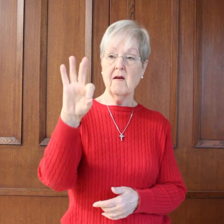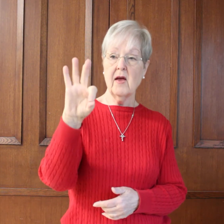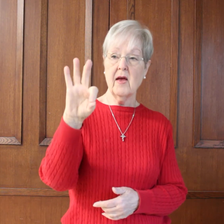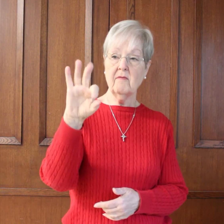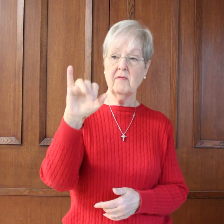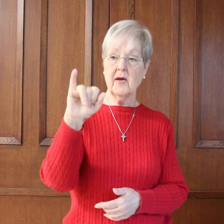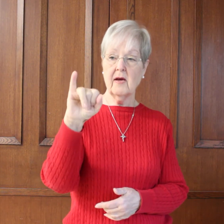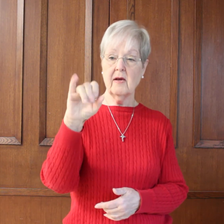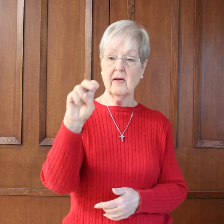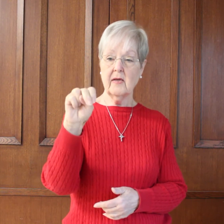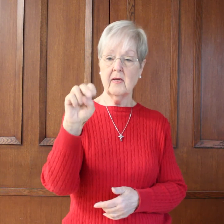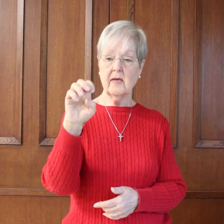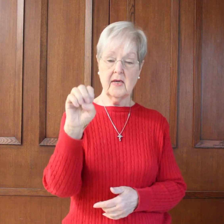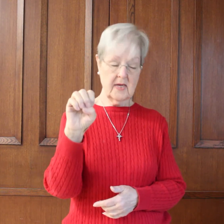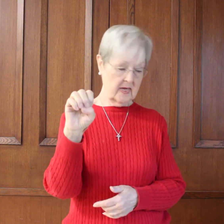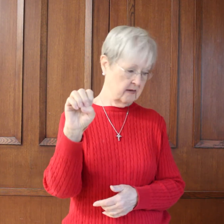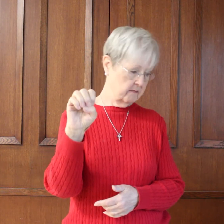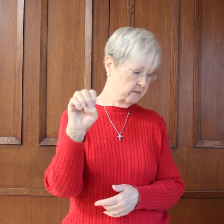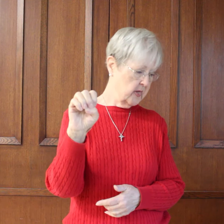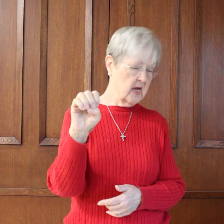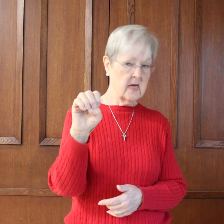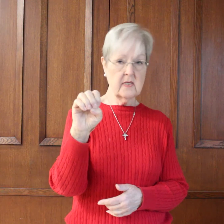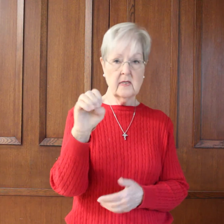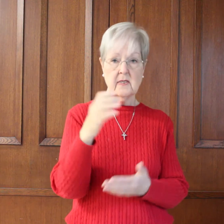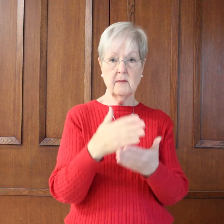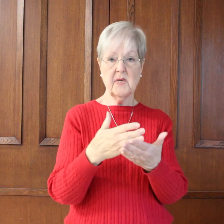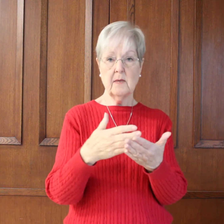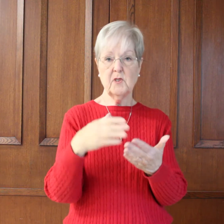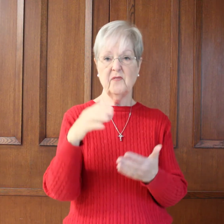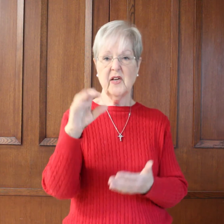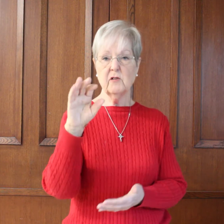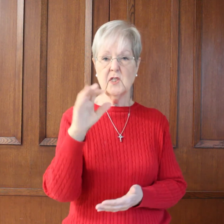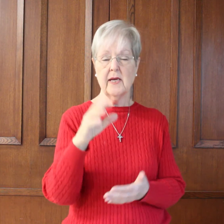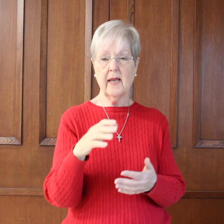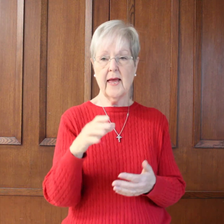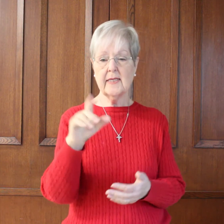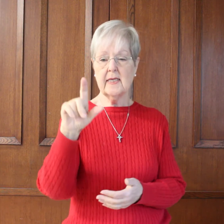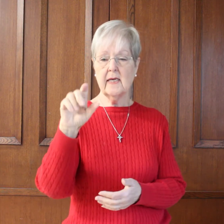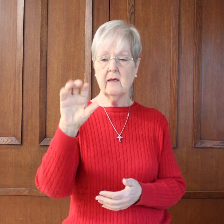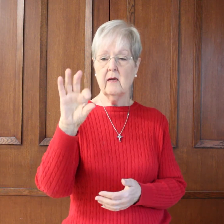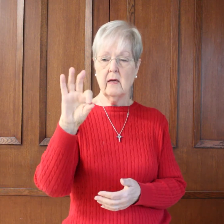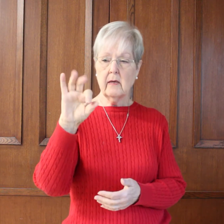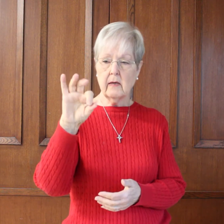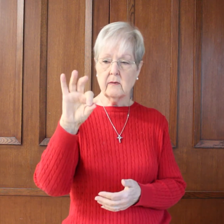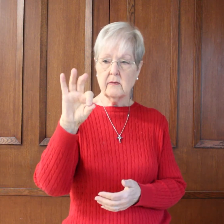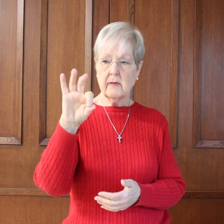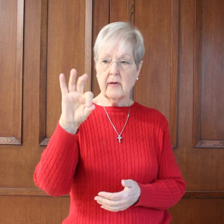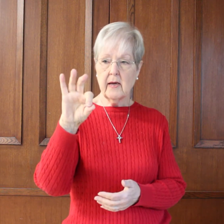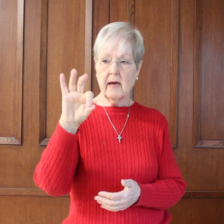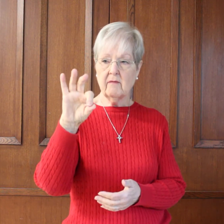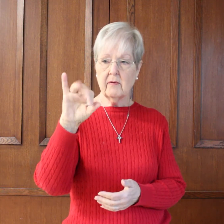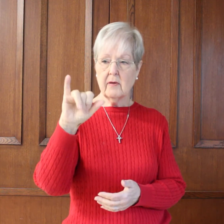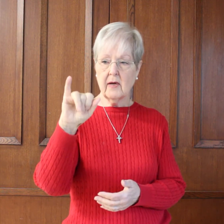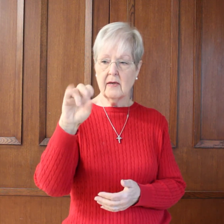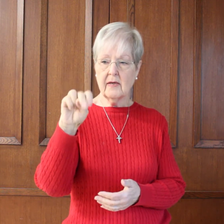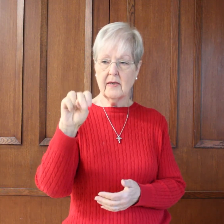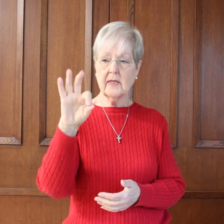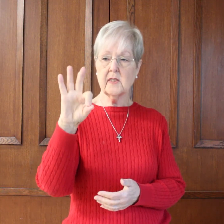Fine. F-I-N-E. Sometimes your fingers get lazy and it goes F-I-N-E instead